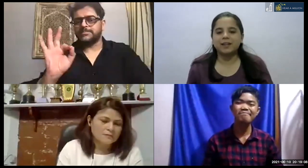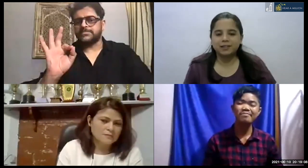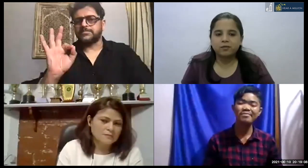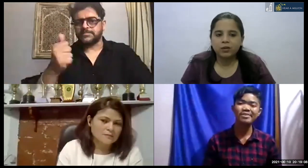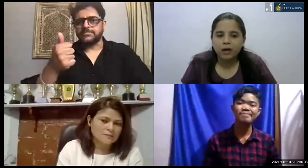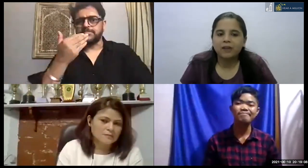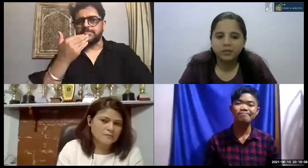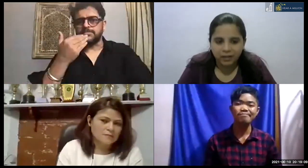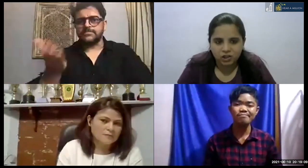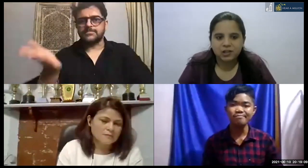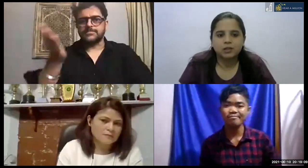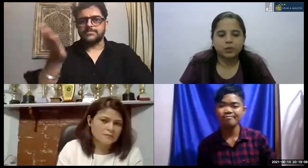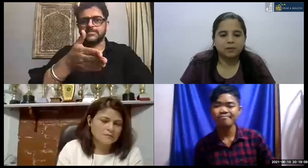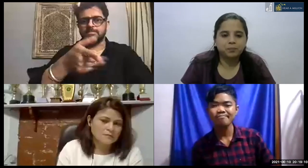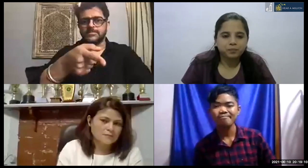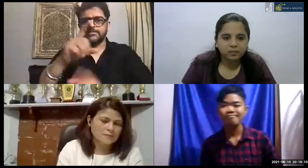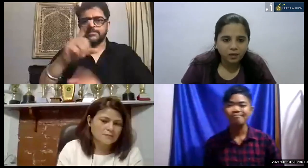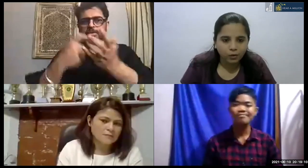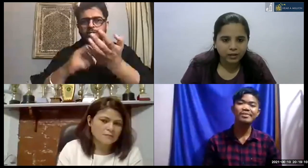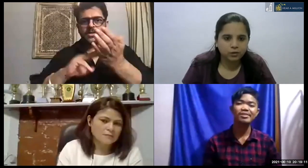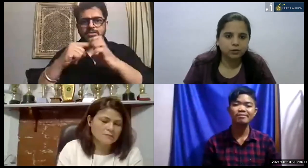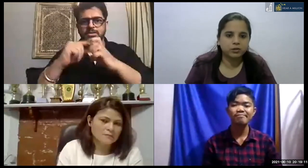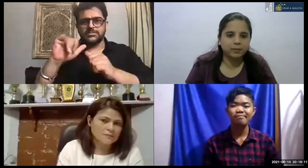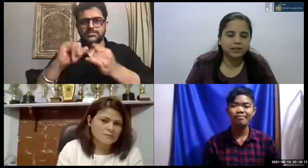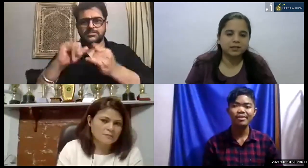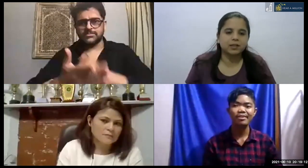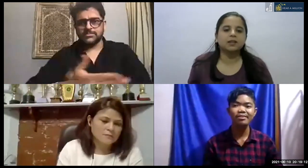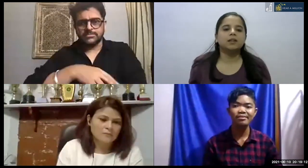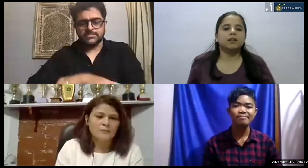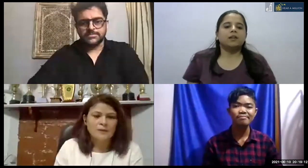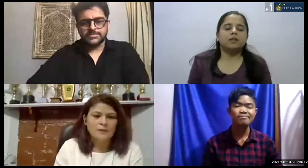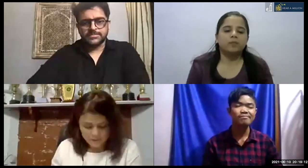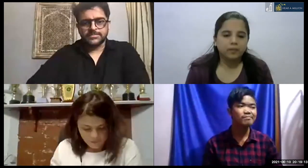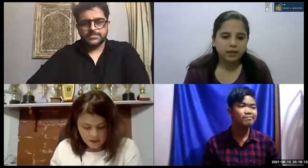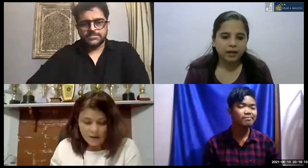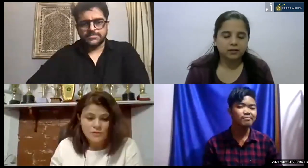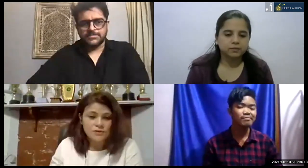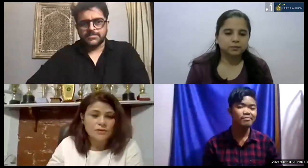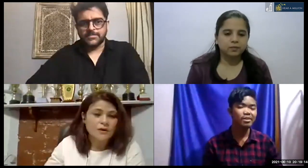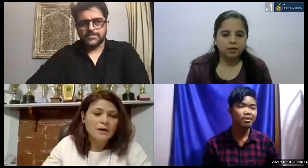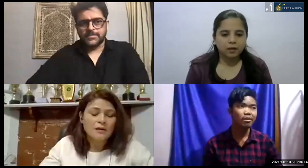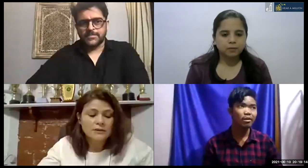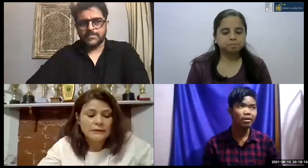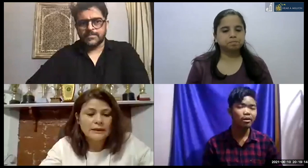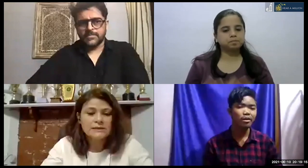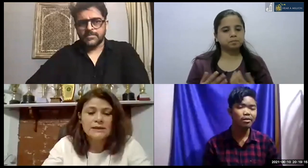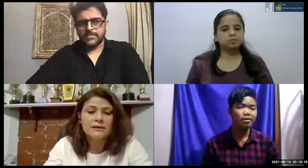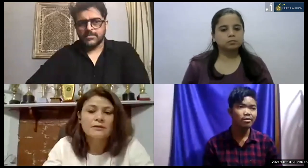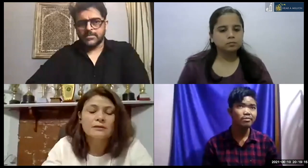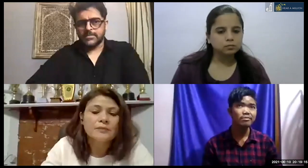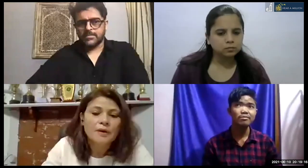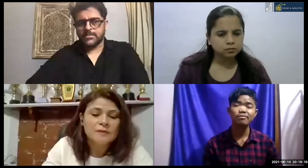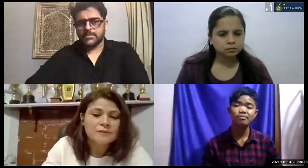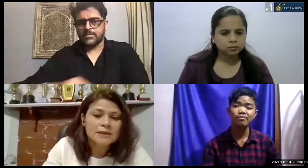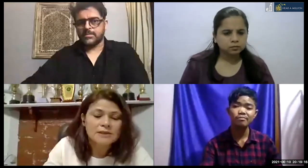the ISL. We do have the variation as well. Okay, so Dr. Melissa. Yeah. Yeah. So the thing is that